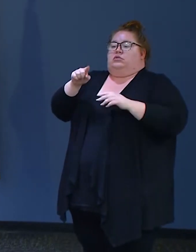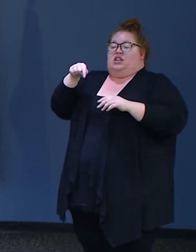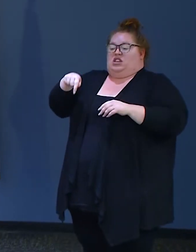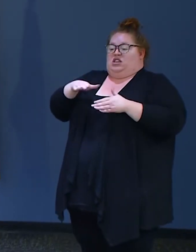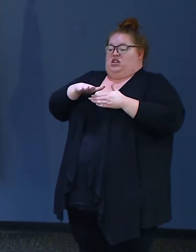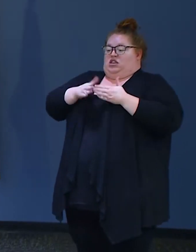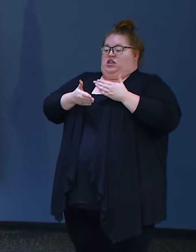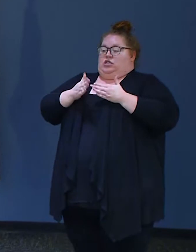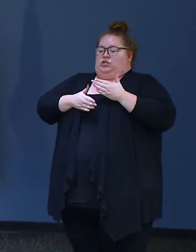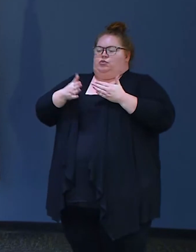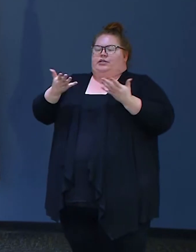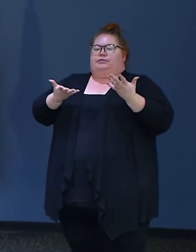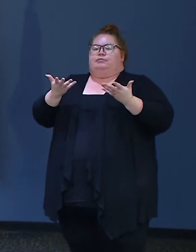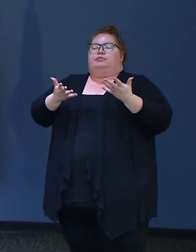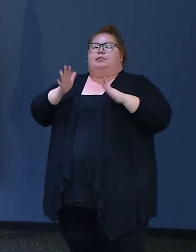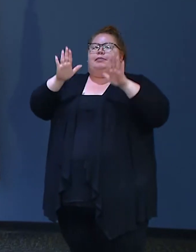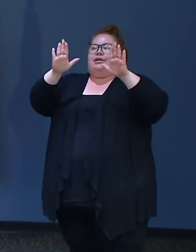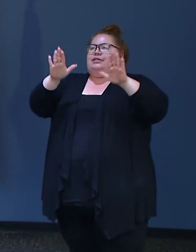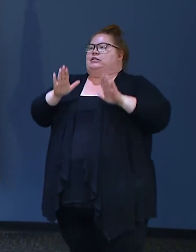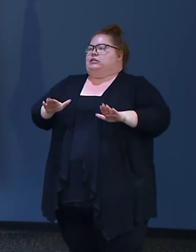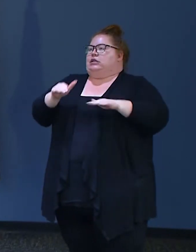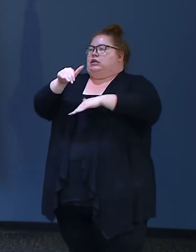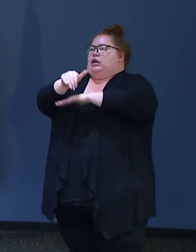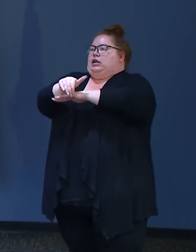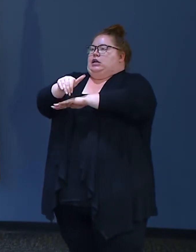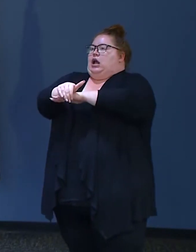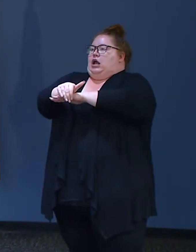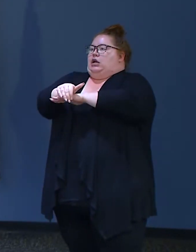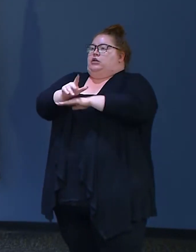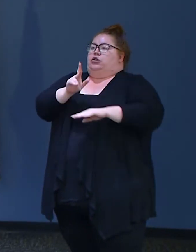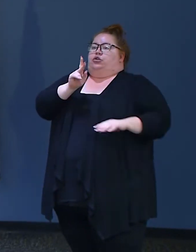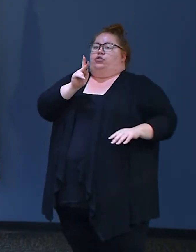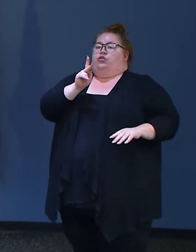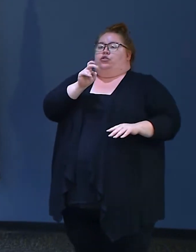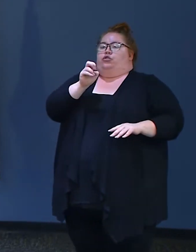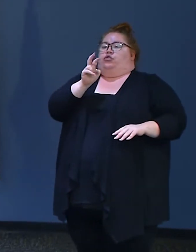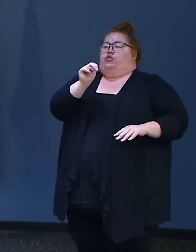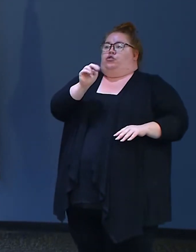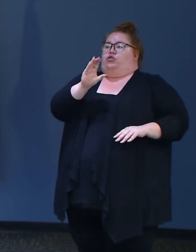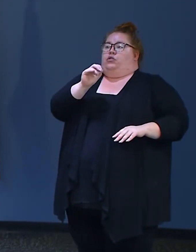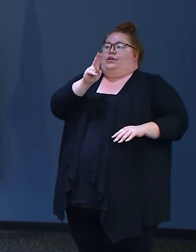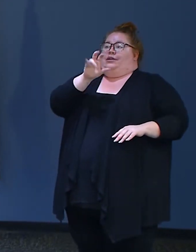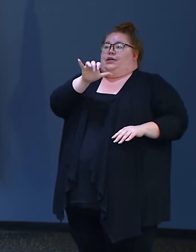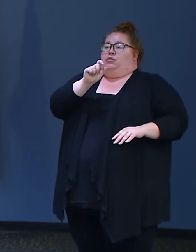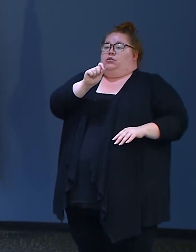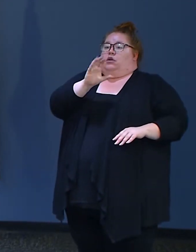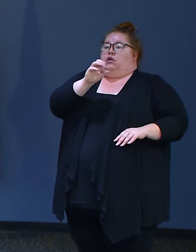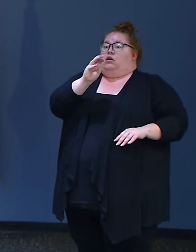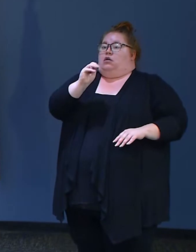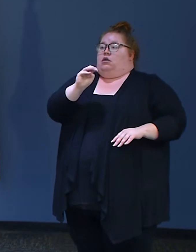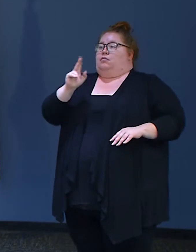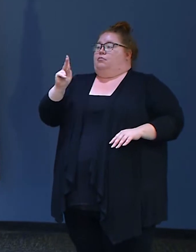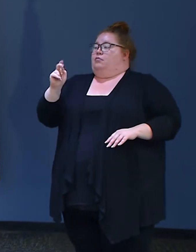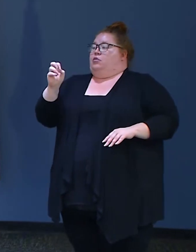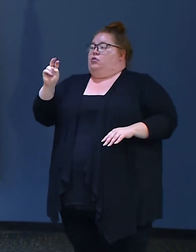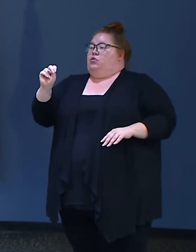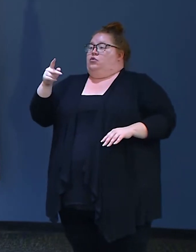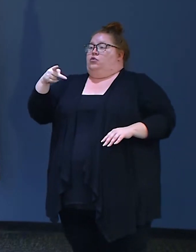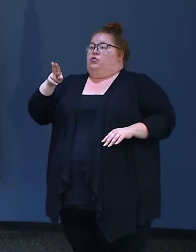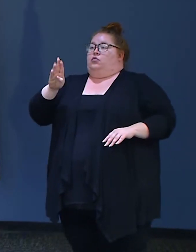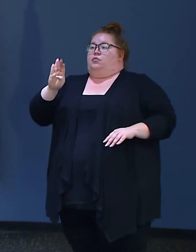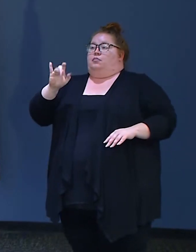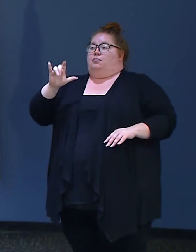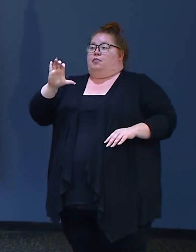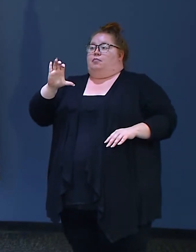probably late Sunday, kerncounty.com and kernpublichealth.com will have web portals for you to schedule appointments and